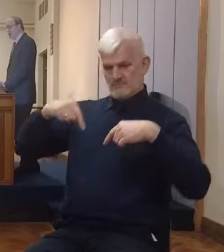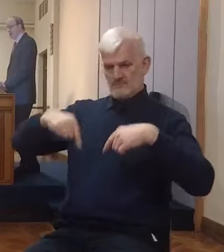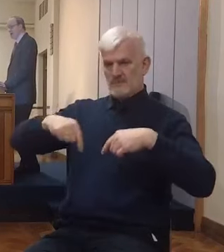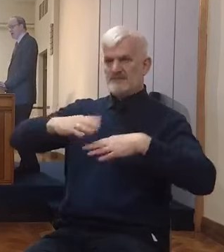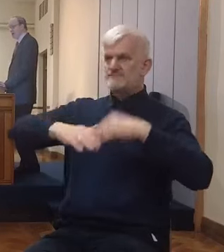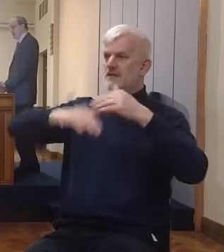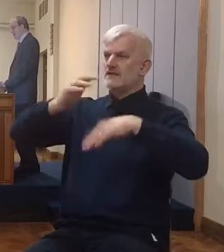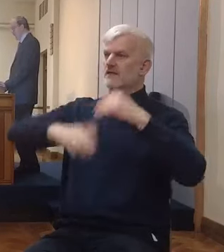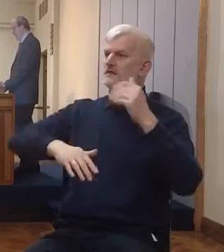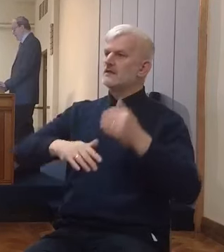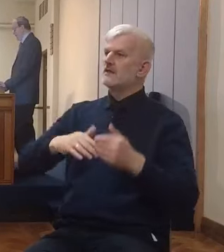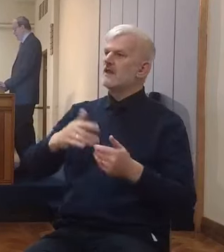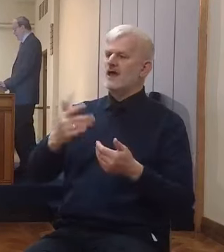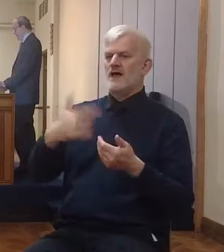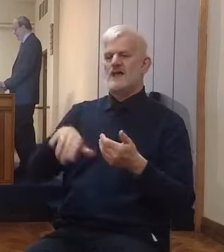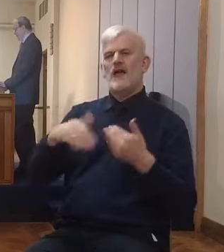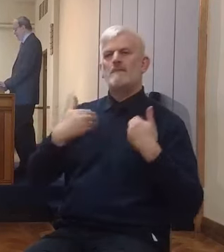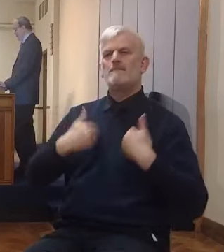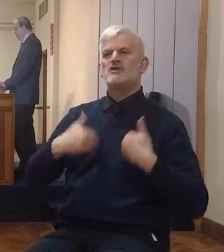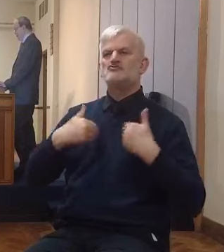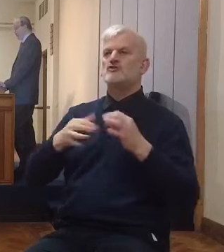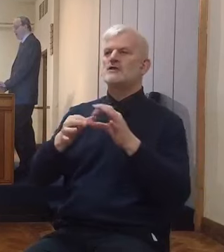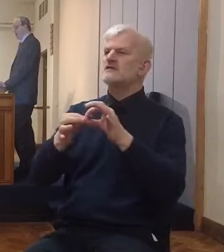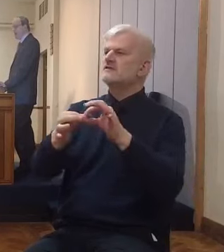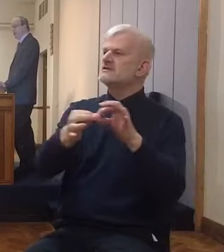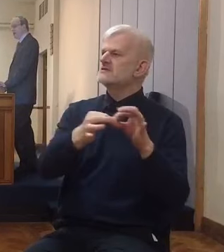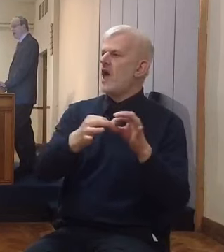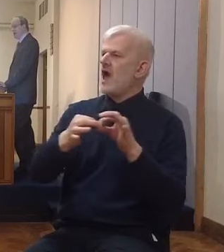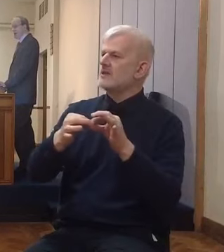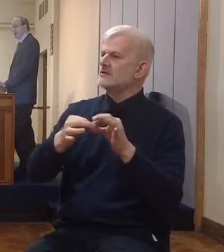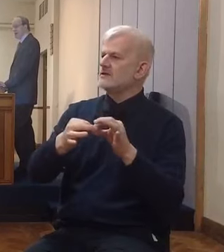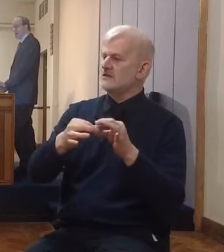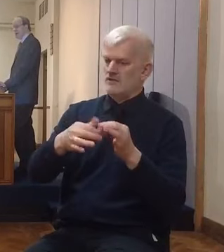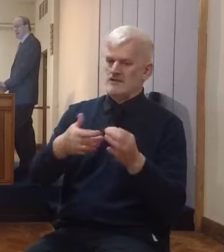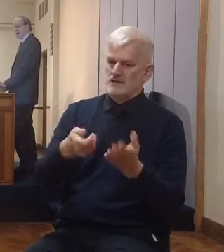missionary society for once a year,